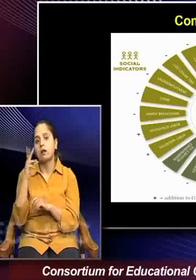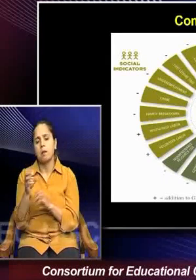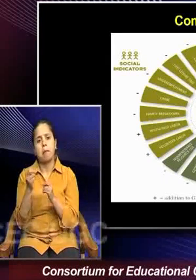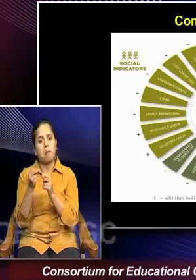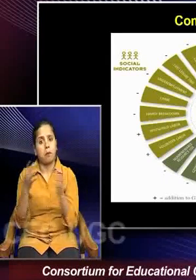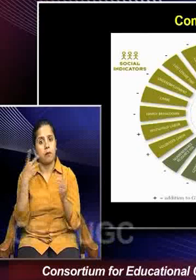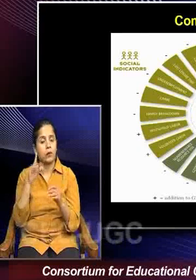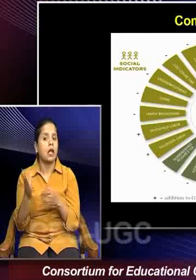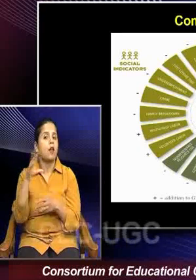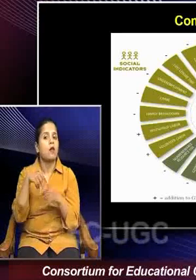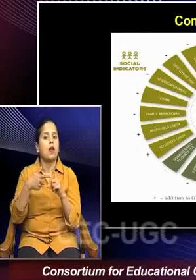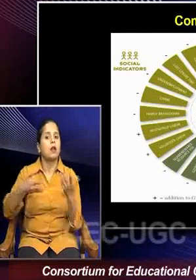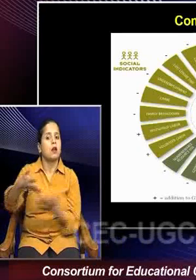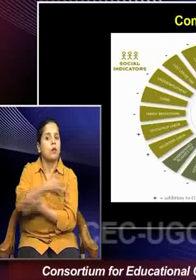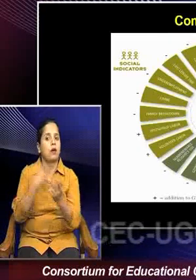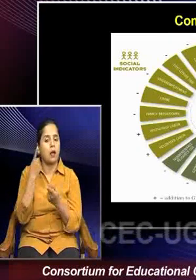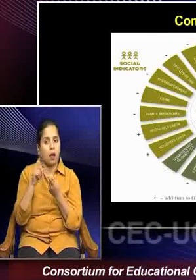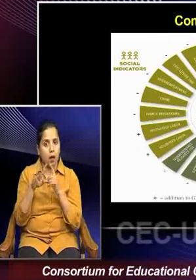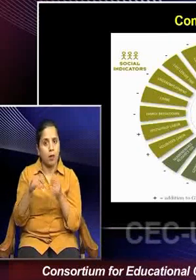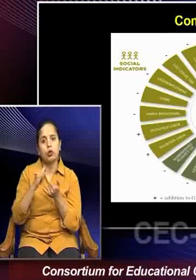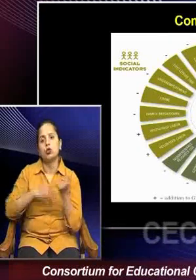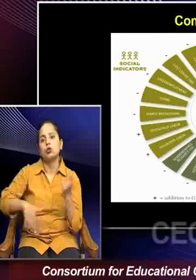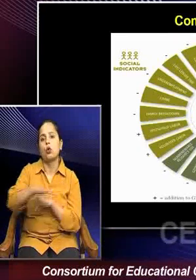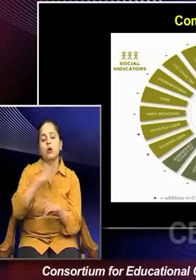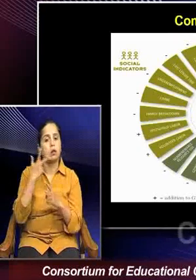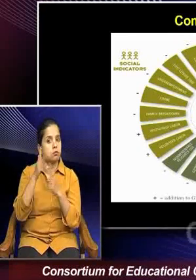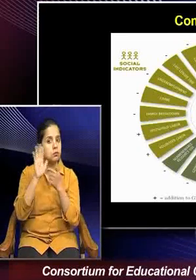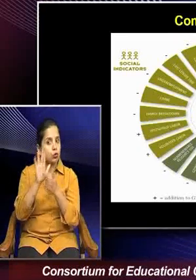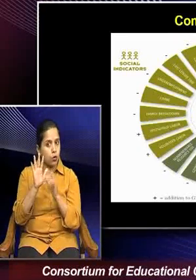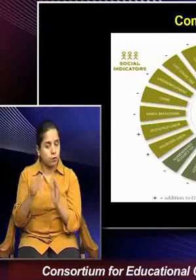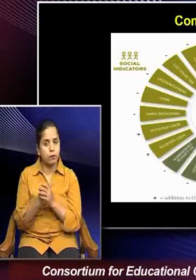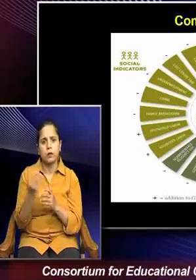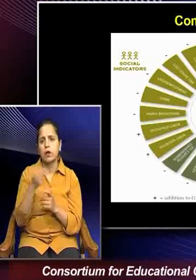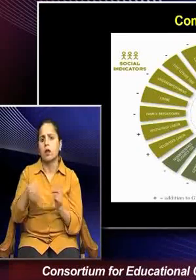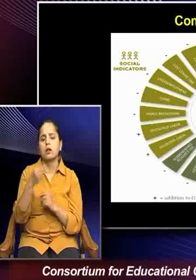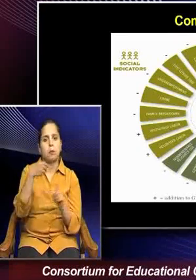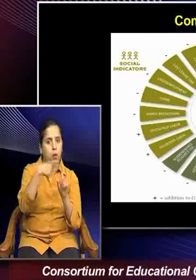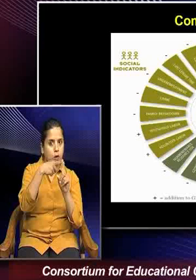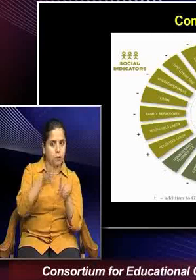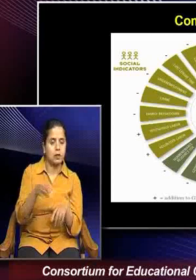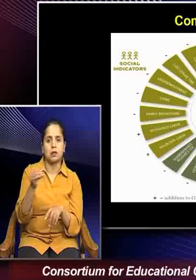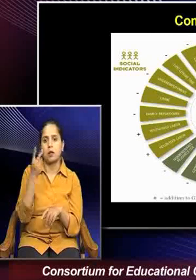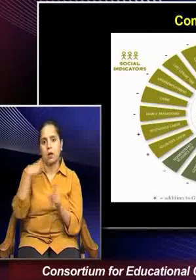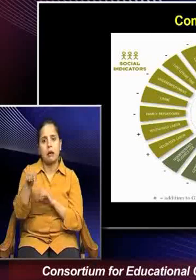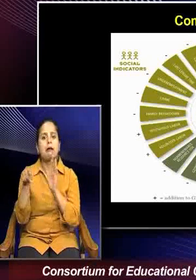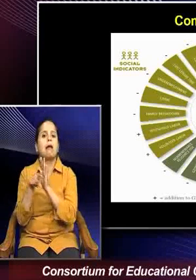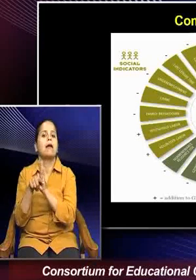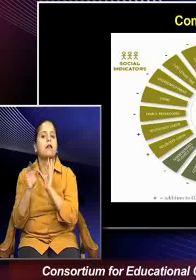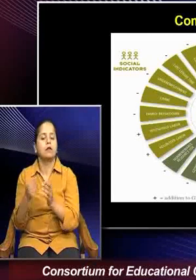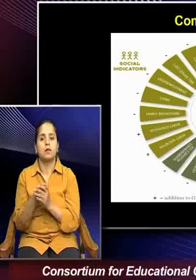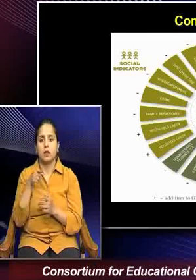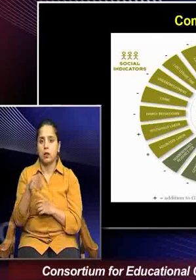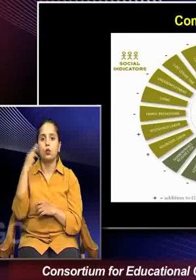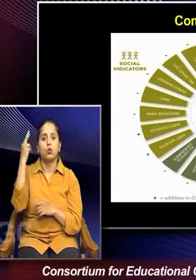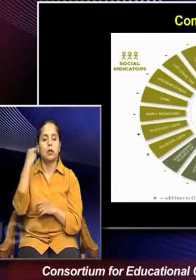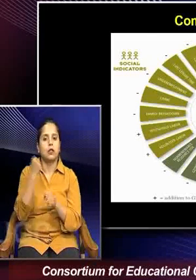of environmental indicators and social indicators, which some of them are positive, some of them are negative. So that's what